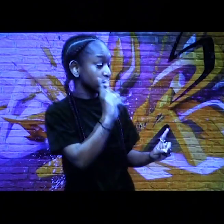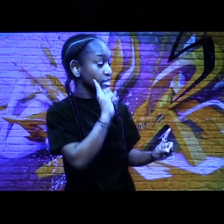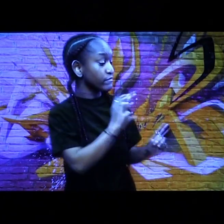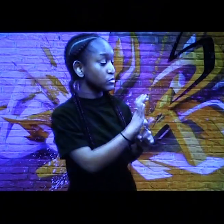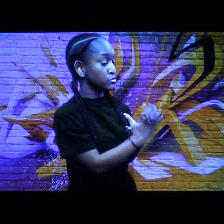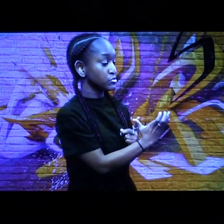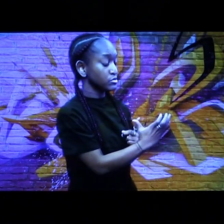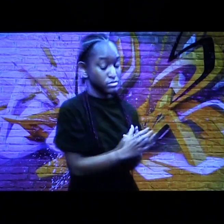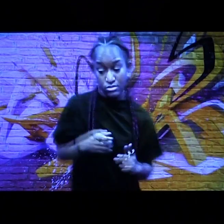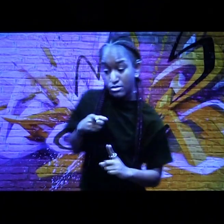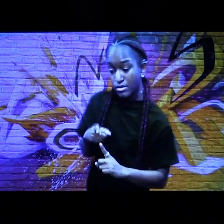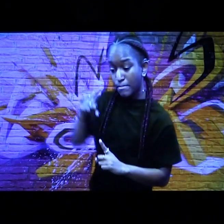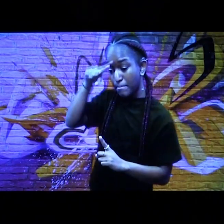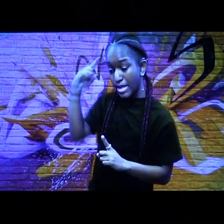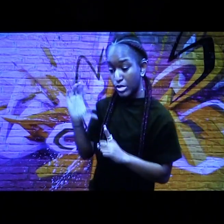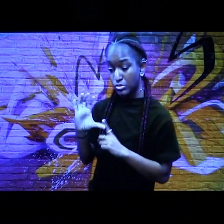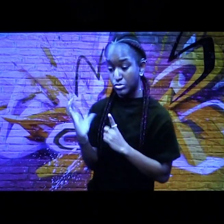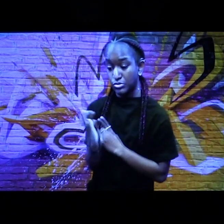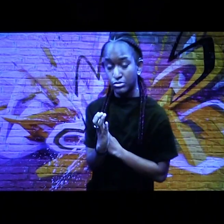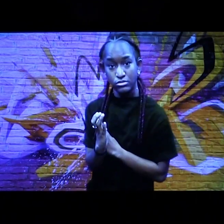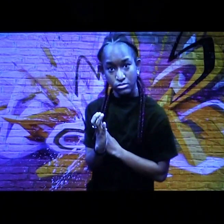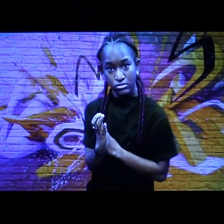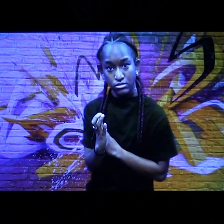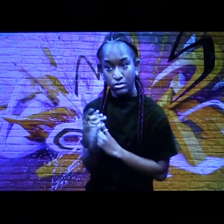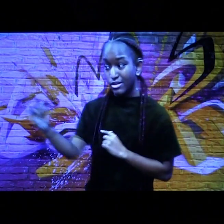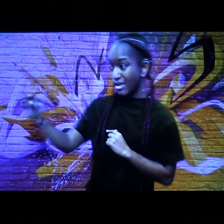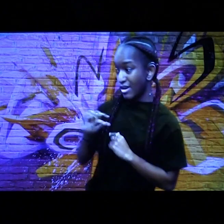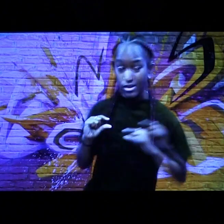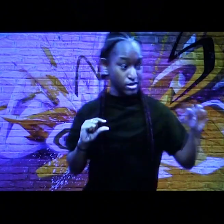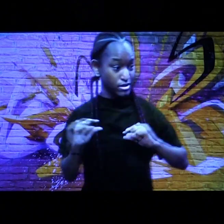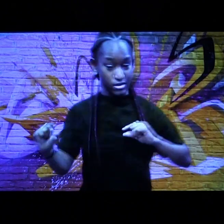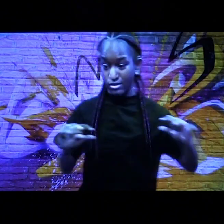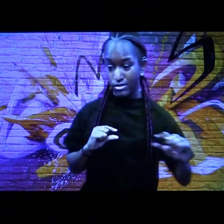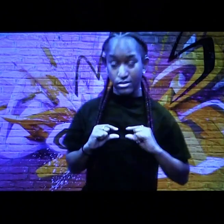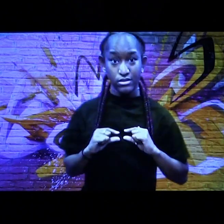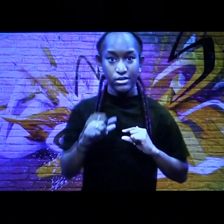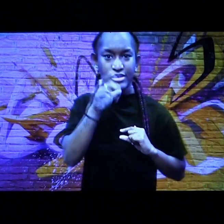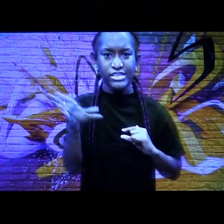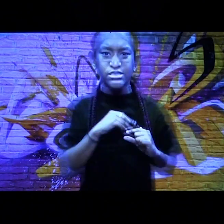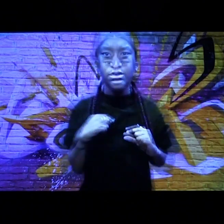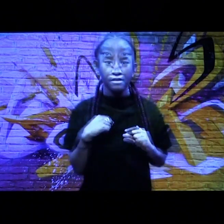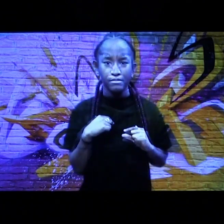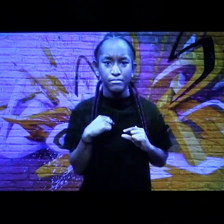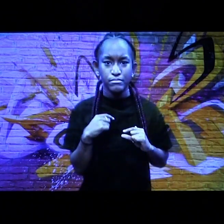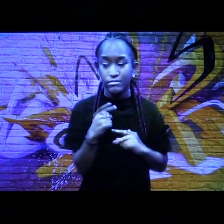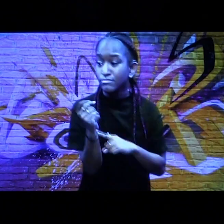Deaf culture, black culture, I don't need no second-hand, whittled down,